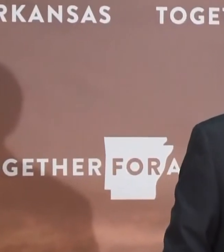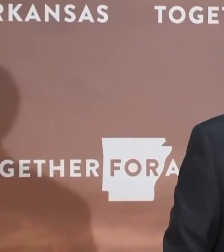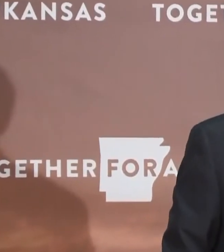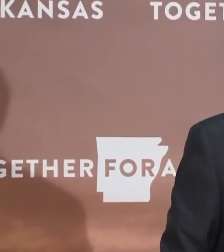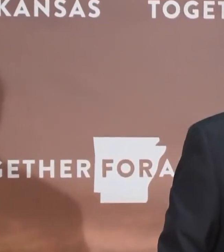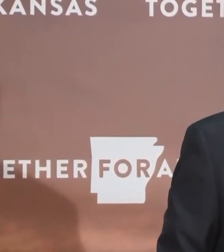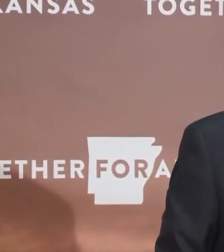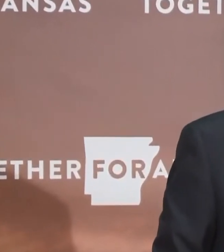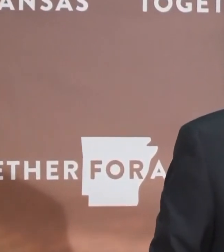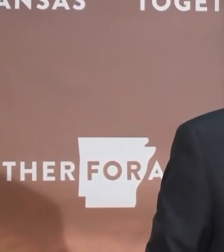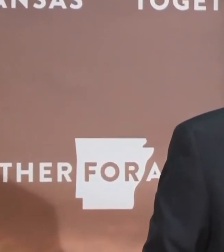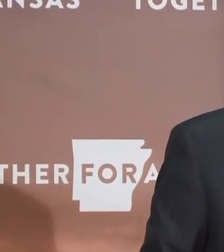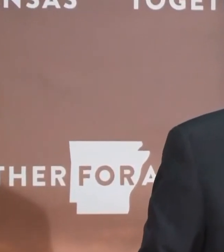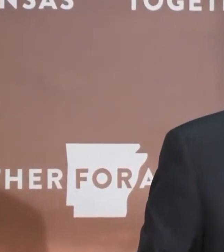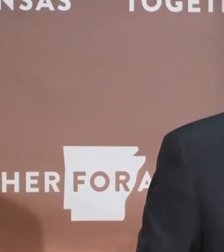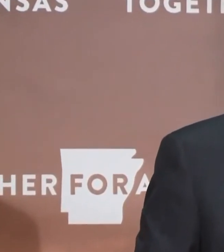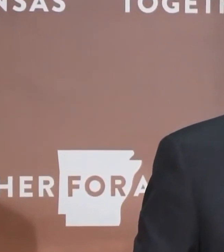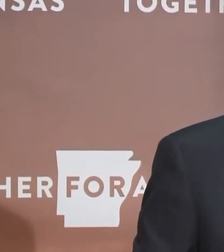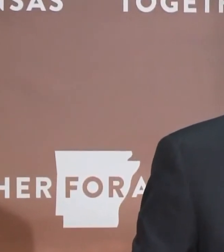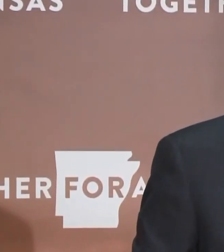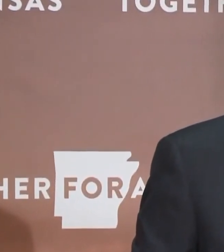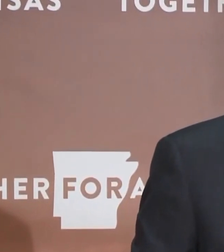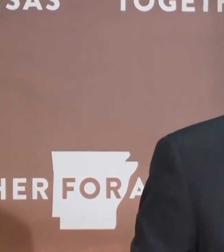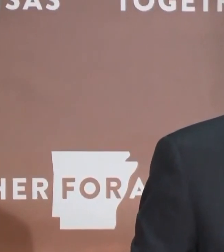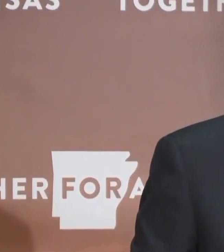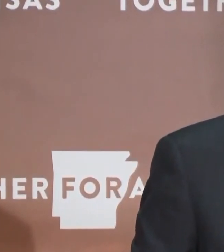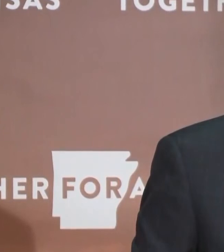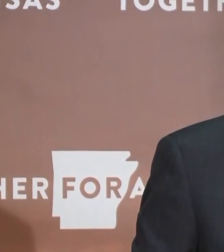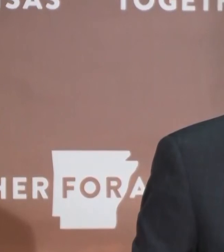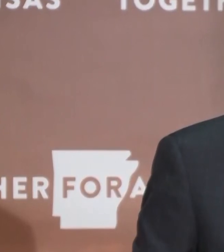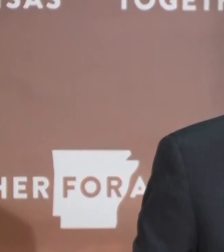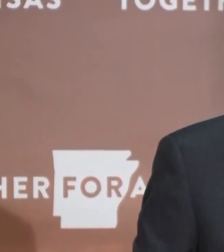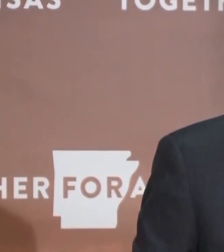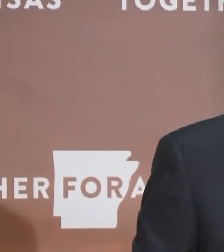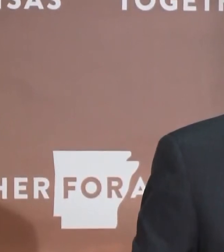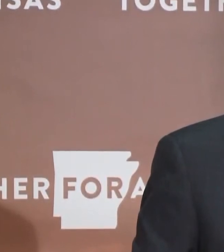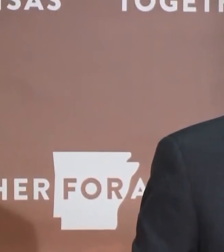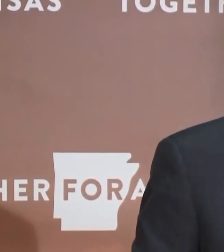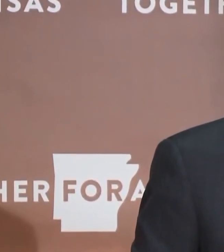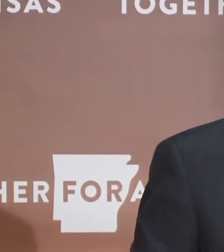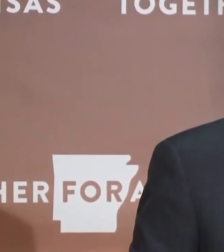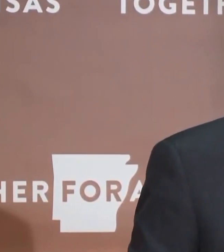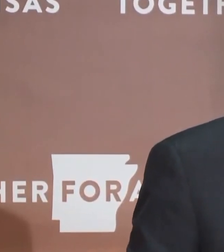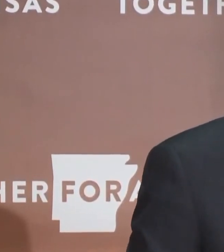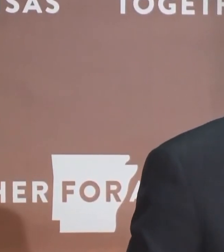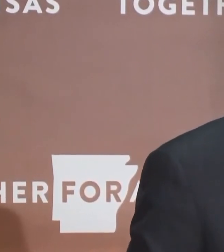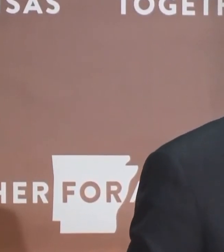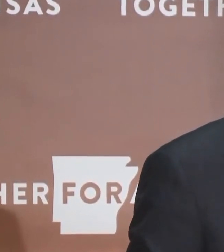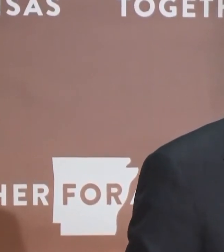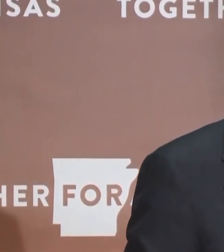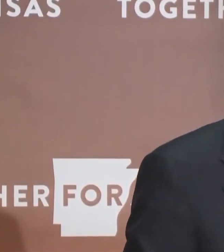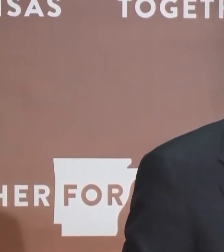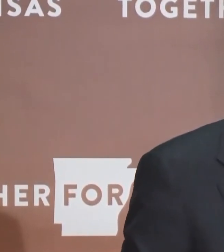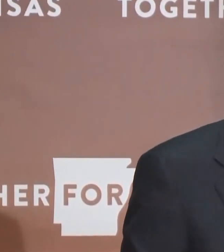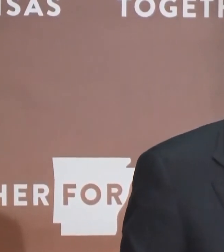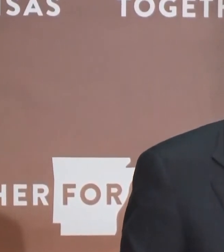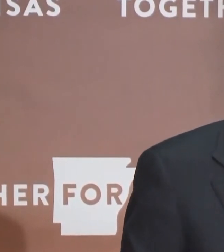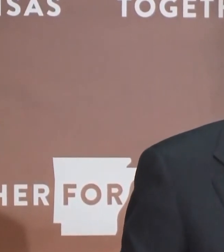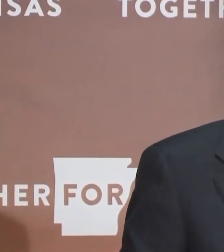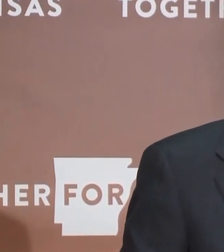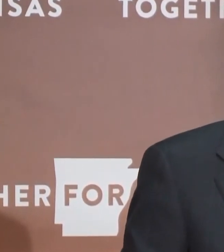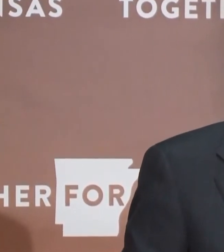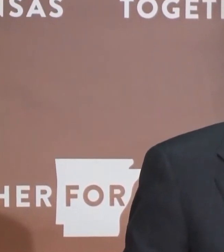I'm pleased to be joined by Dr. Jose Romero of the Department of Health, as well as Dr. Cam